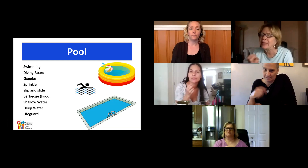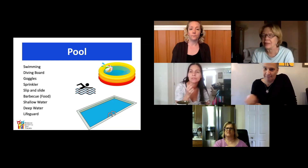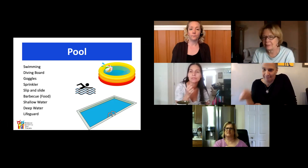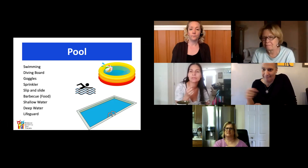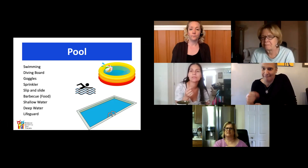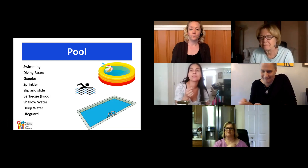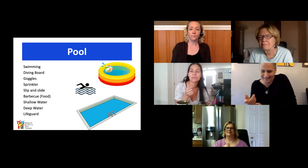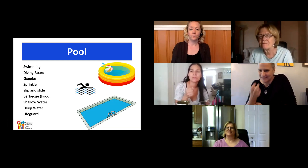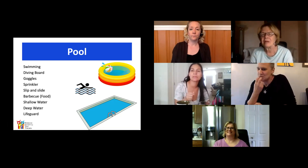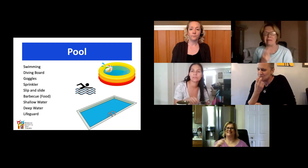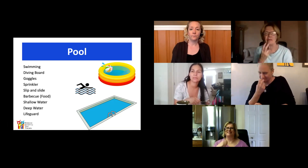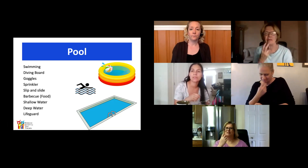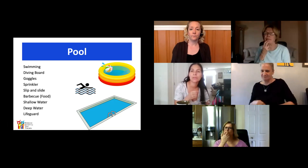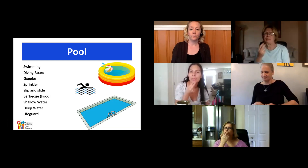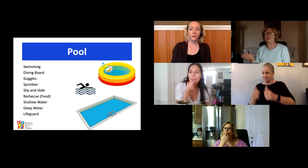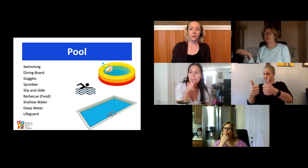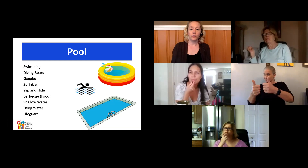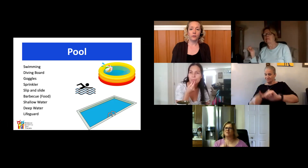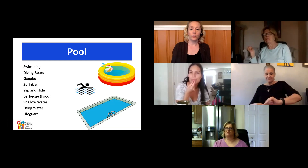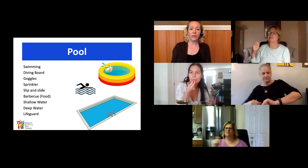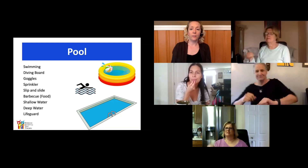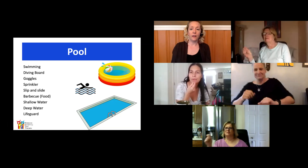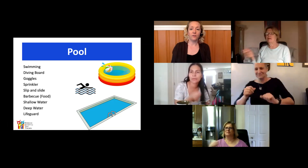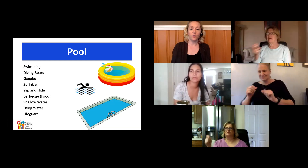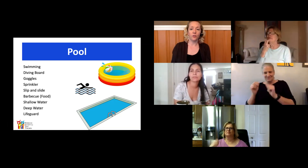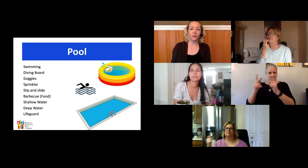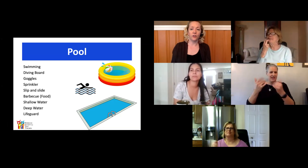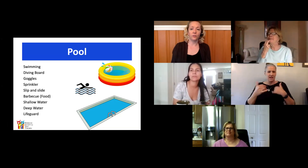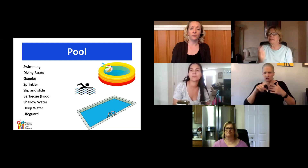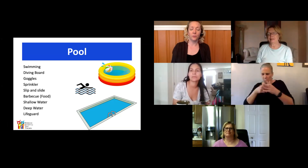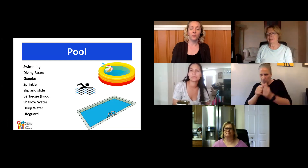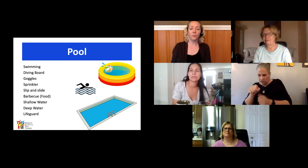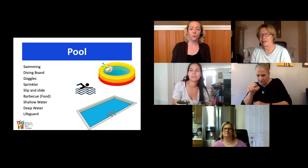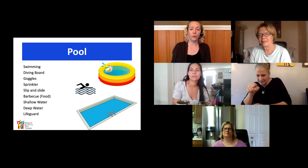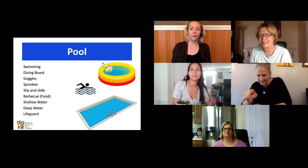Usually they're swinging it back and forth, you know. Whistle, there you go, lifeguard.